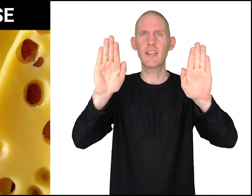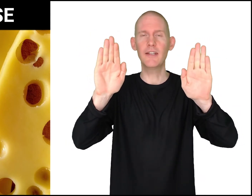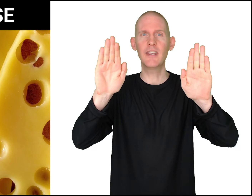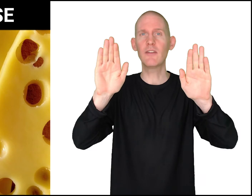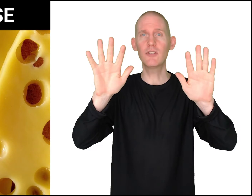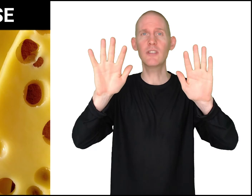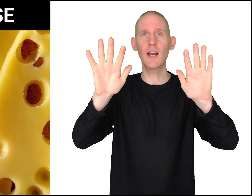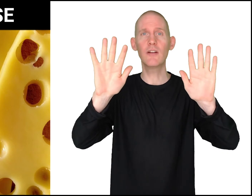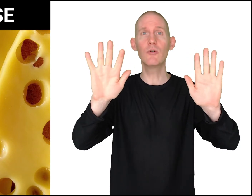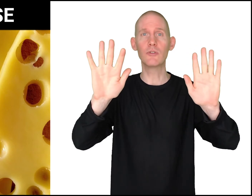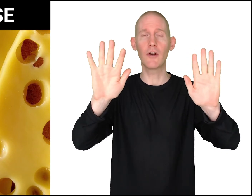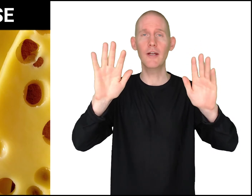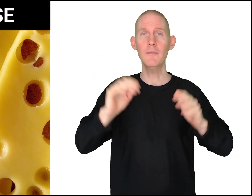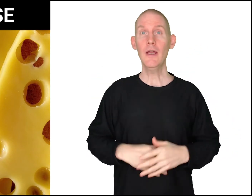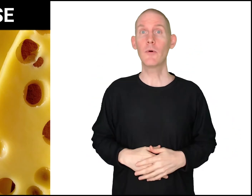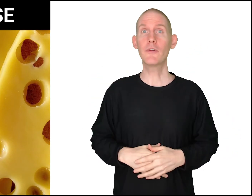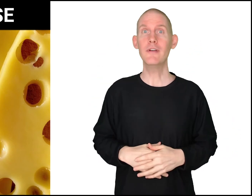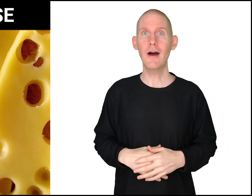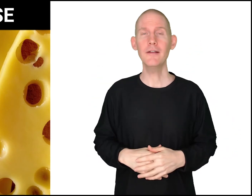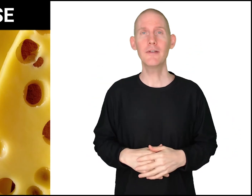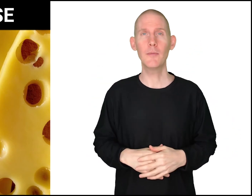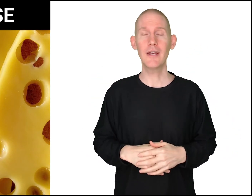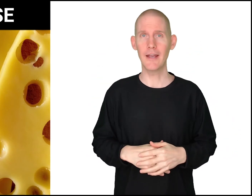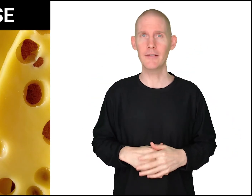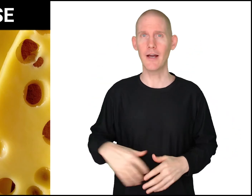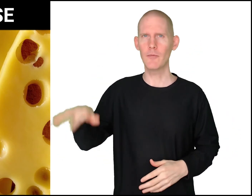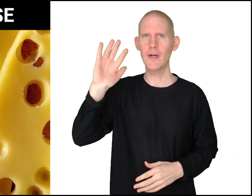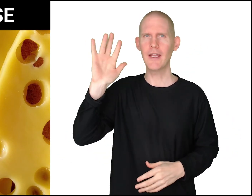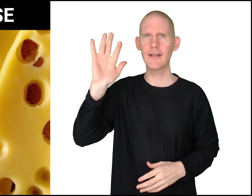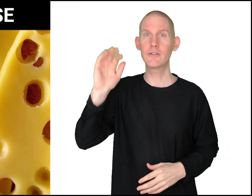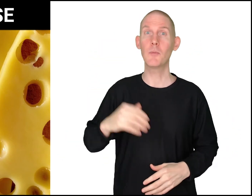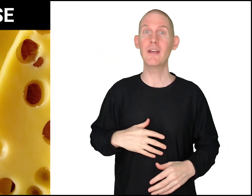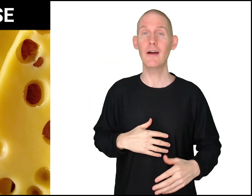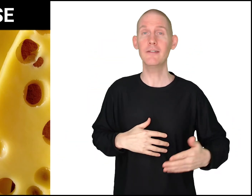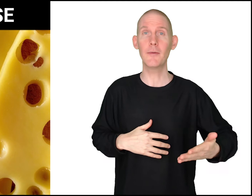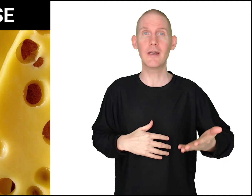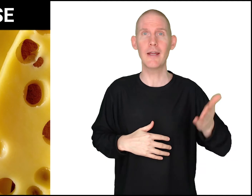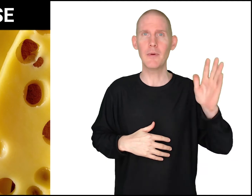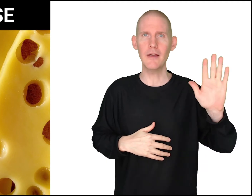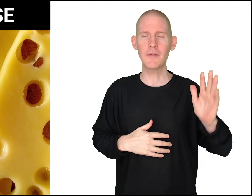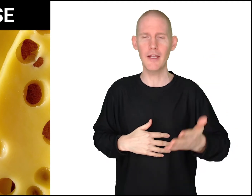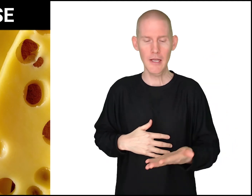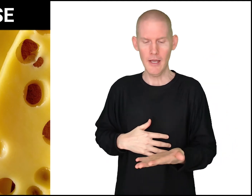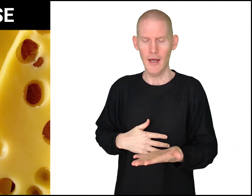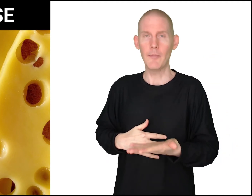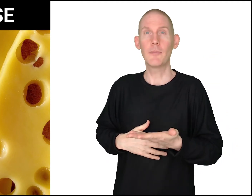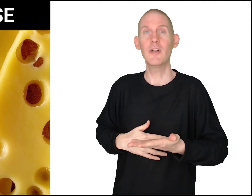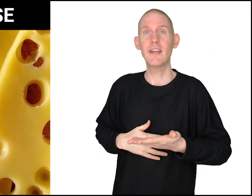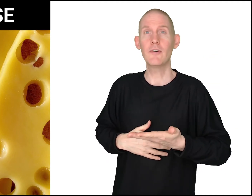tight together, just kind of loose, all right? With your non-dominant hand, I'm right-handed, so my non-dominant hand, my left hand, I'm going to put it down